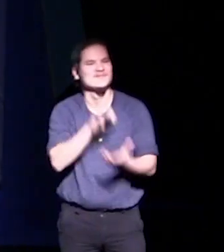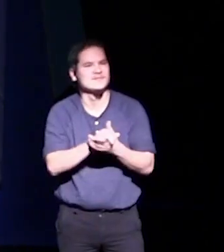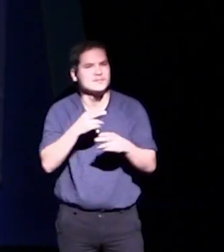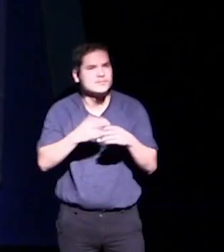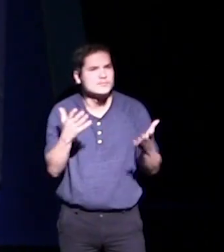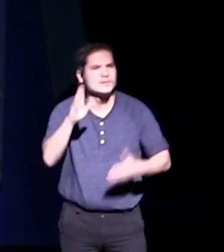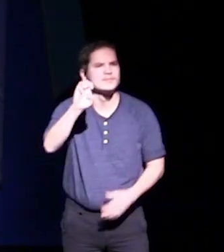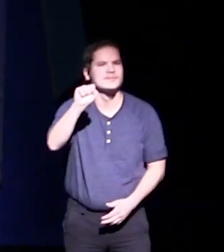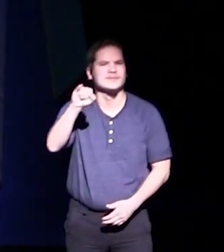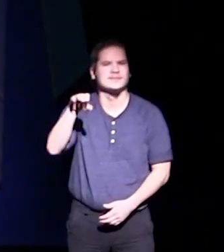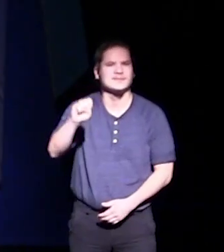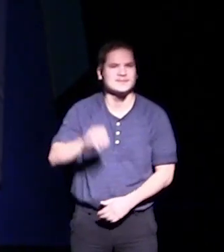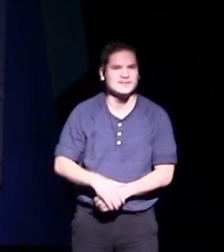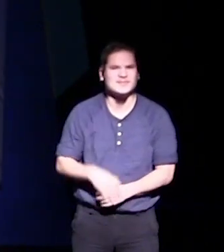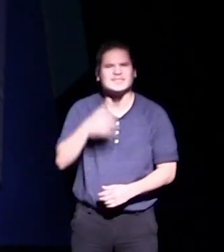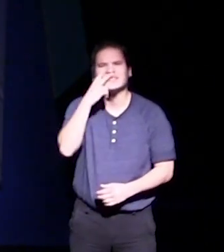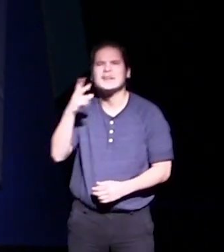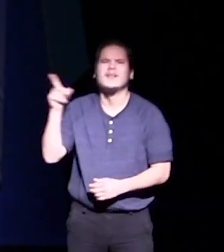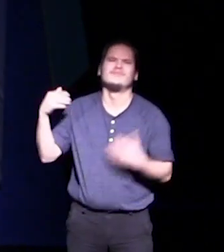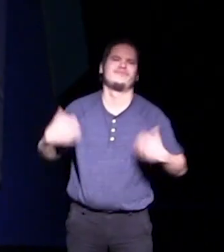Pictured next to George is his wife, Bessie.